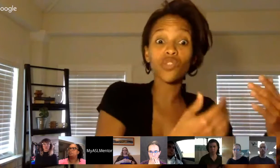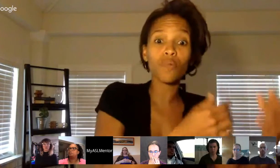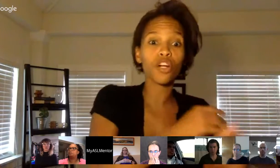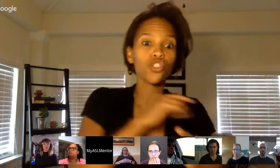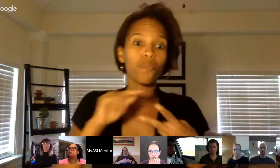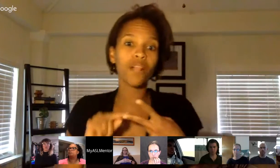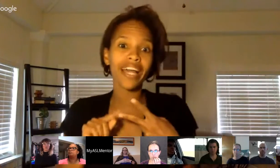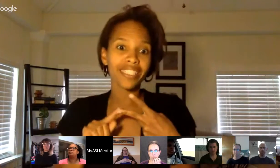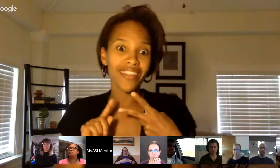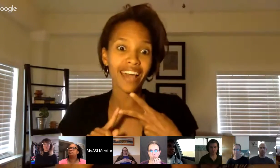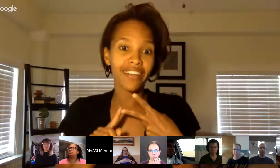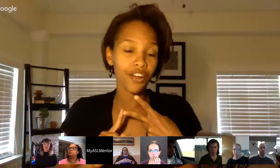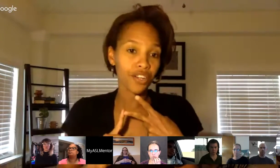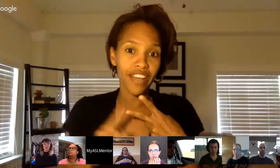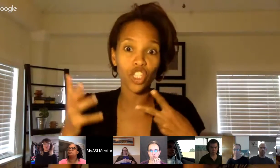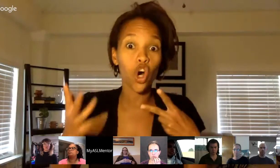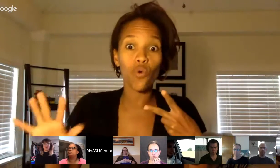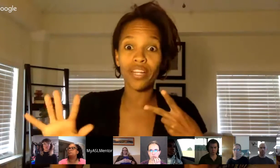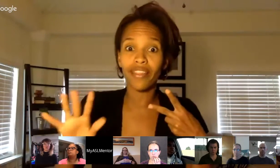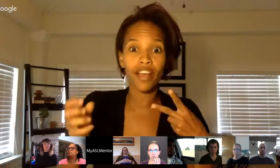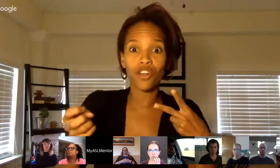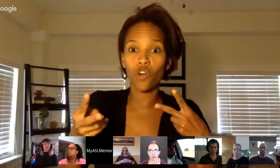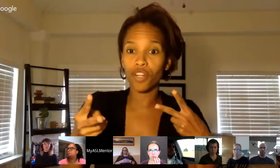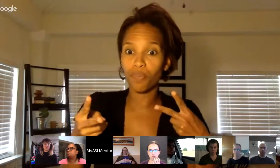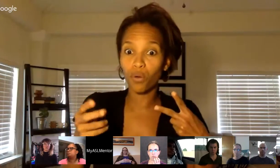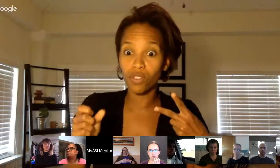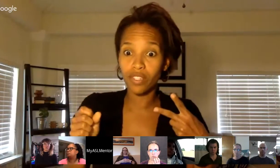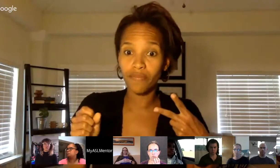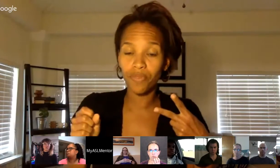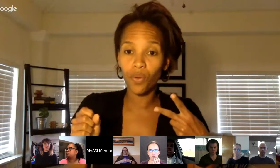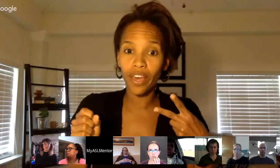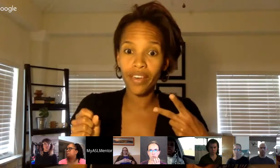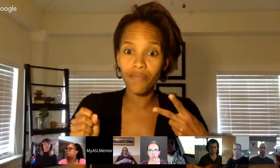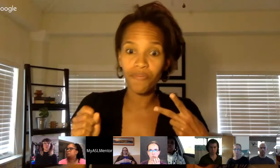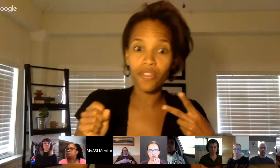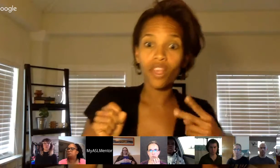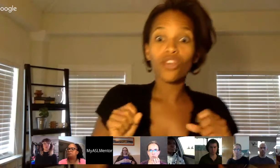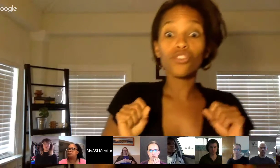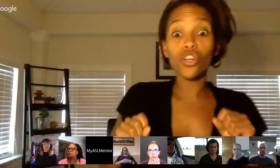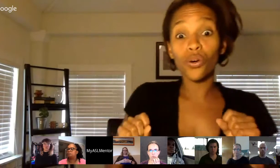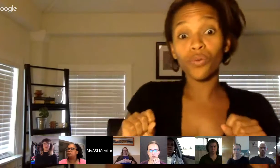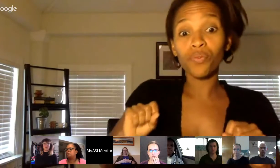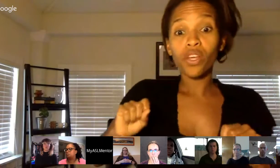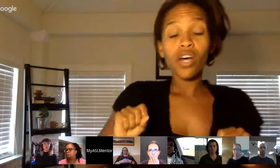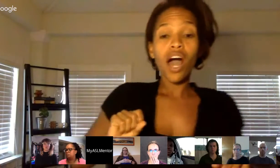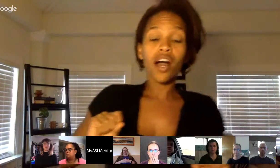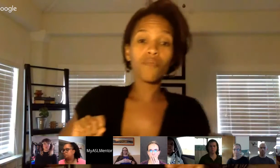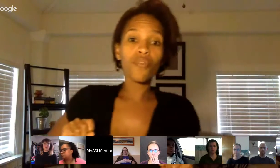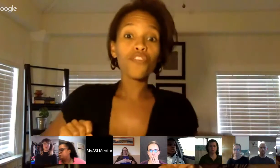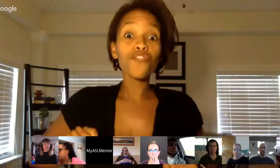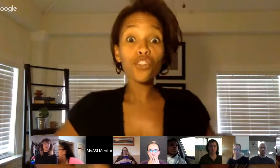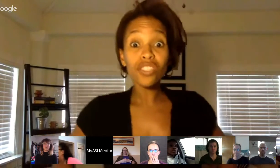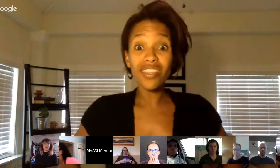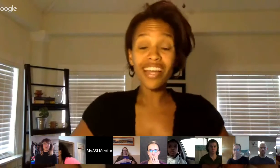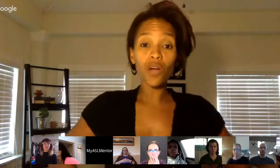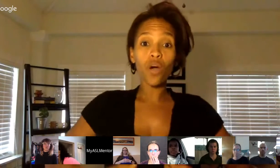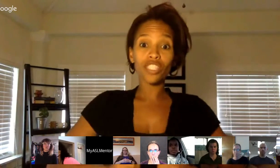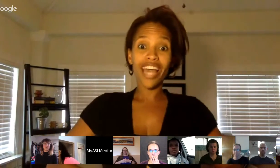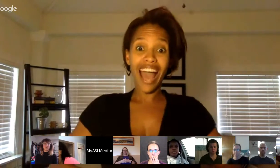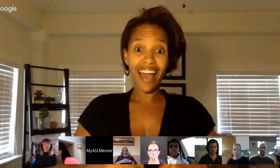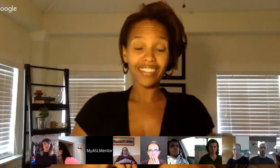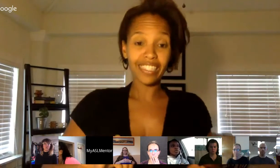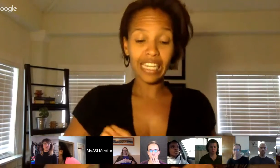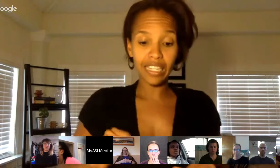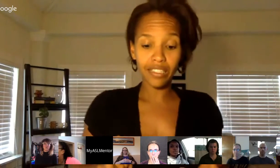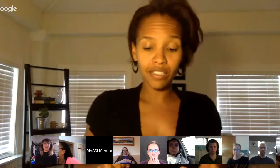discussed in this webinar to apply it to that narrative that's already there and already posted, okay? So the first thing I want